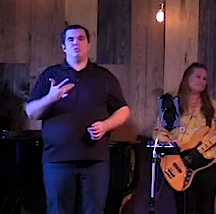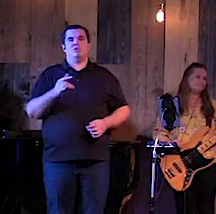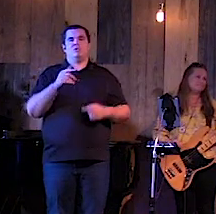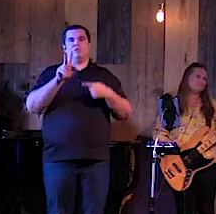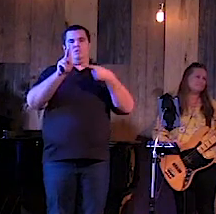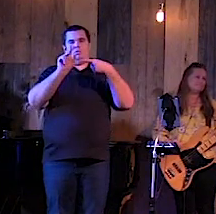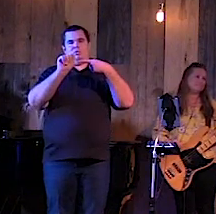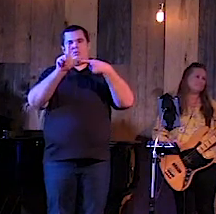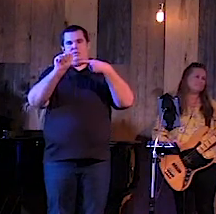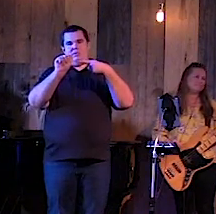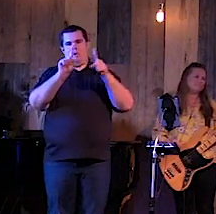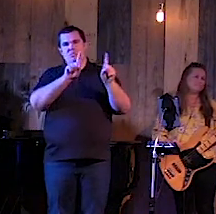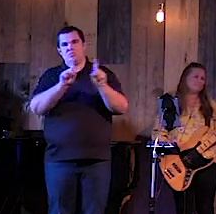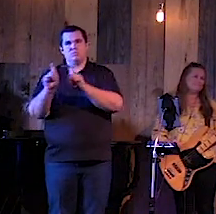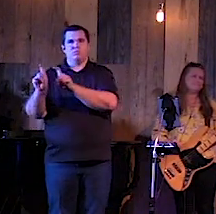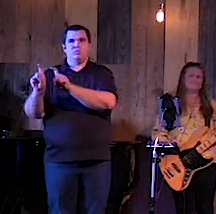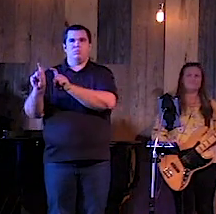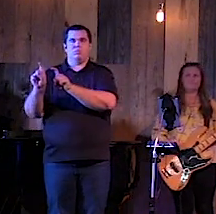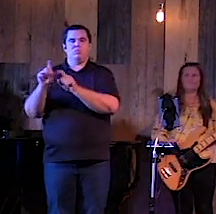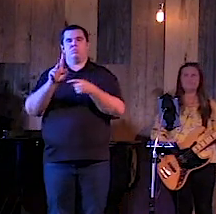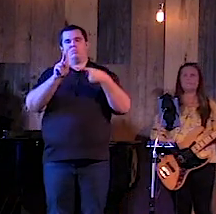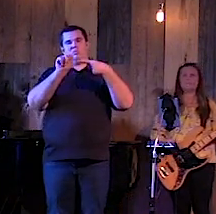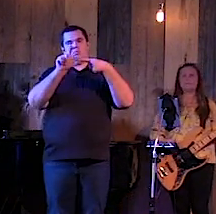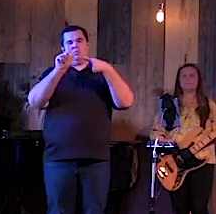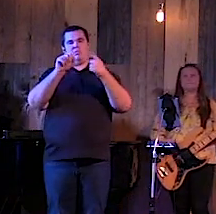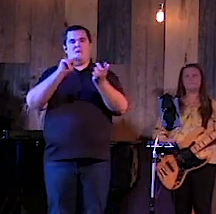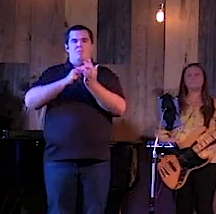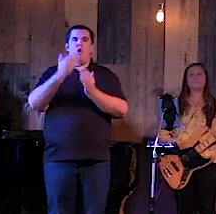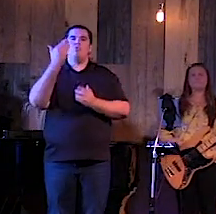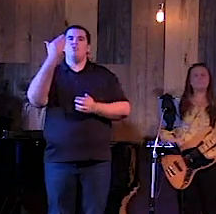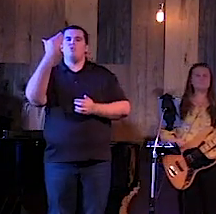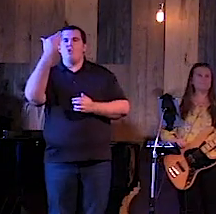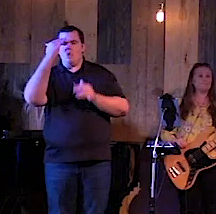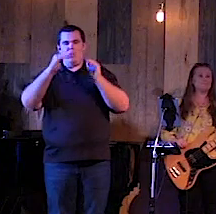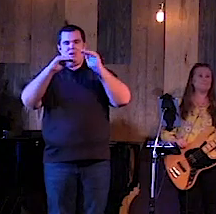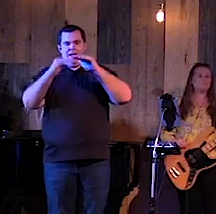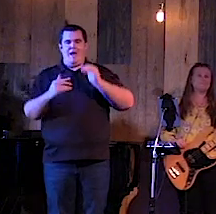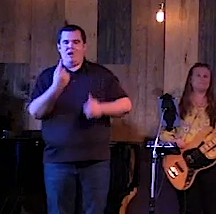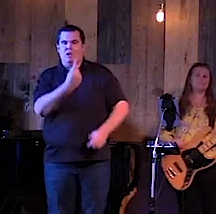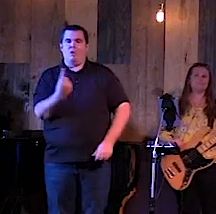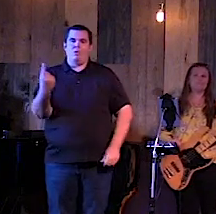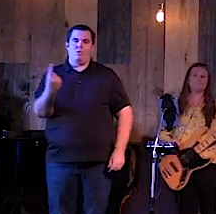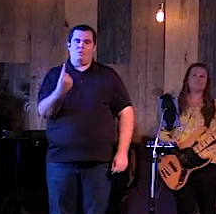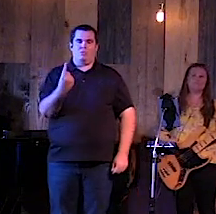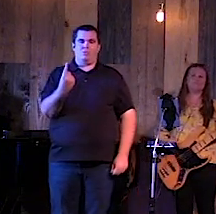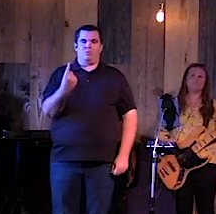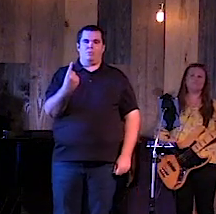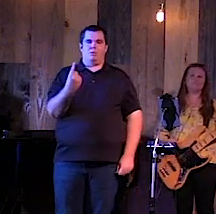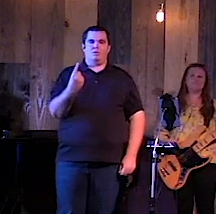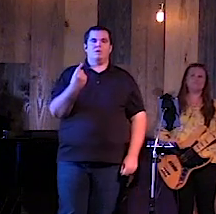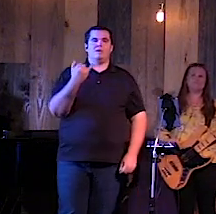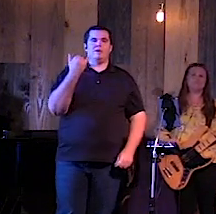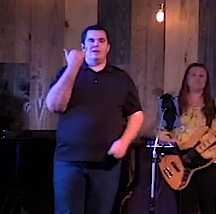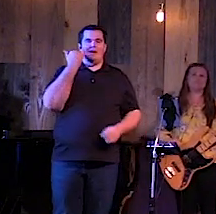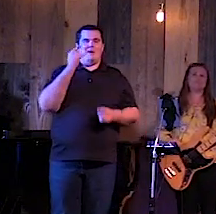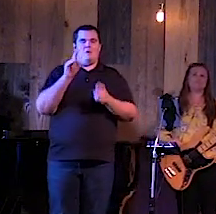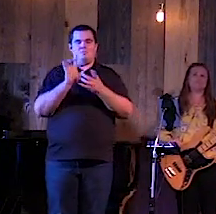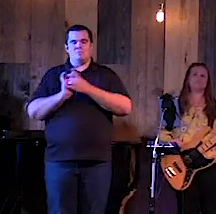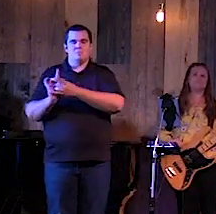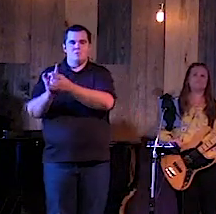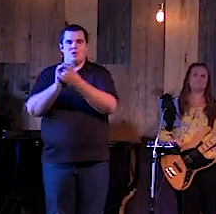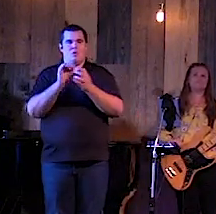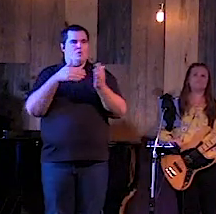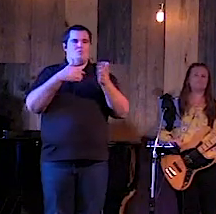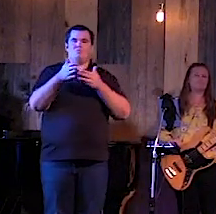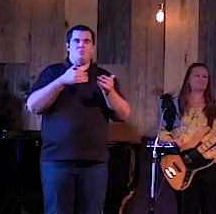a thing called a Kayla question. Kayla stands for known and less alone, and we do that here. And so I wonder if in your, whether you're gathered there,